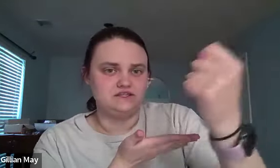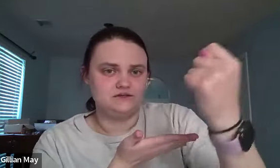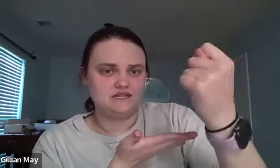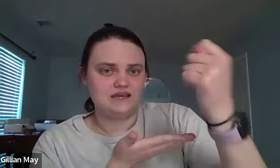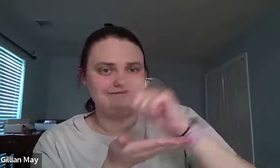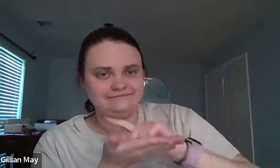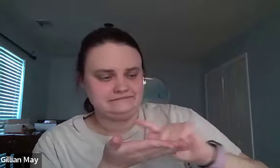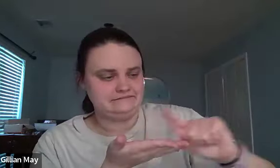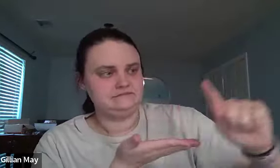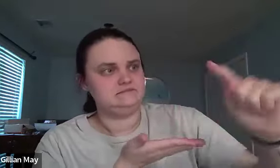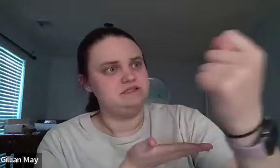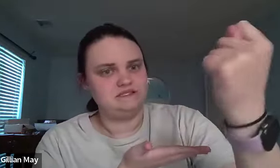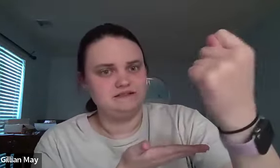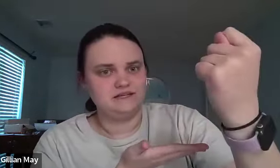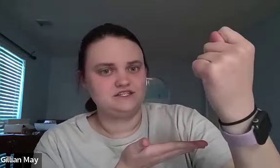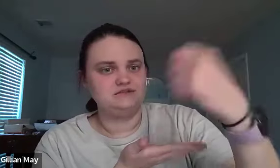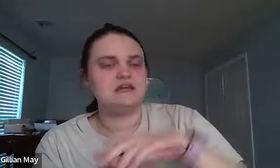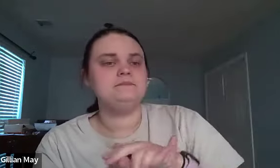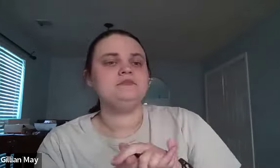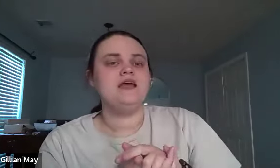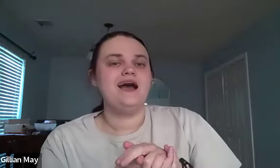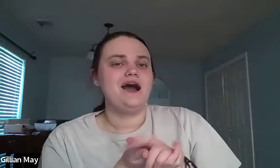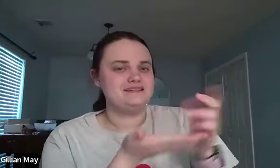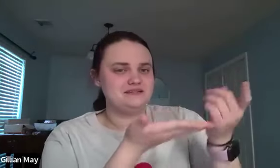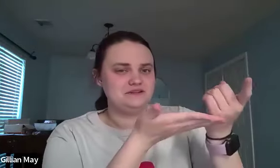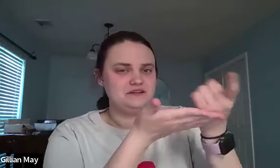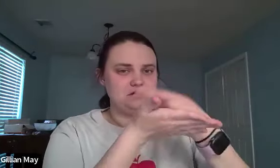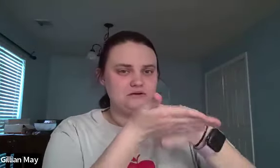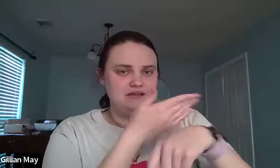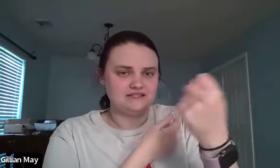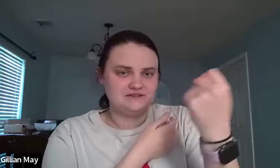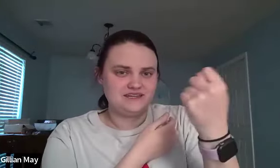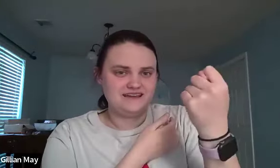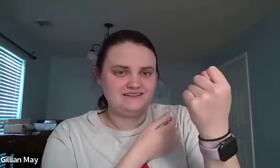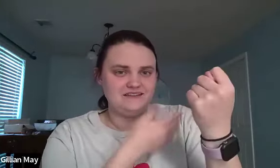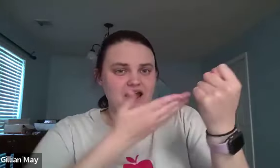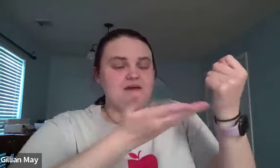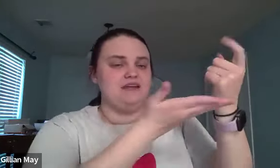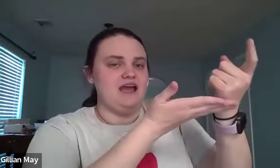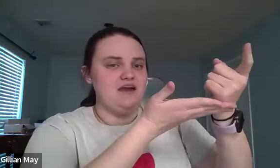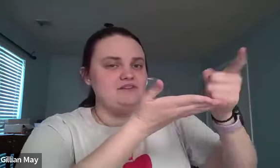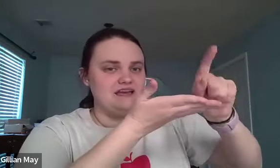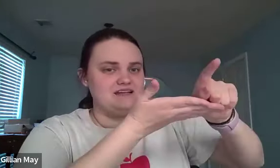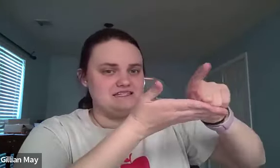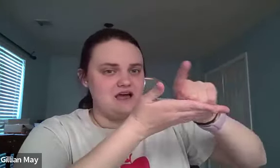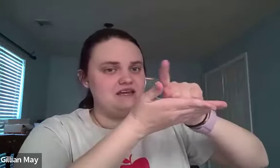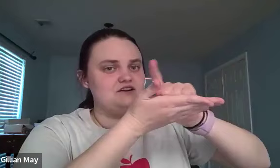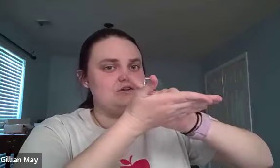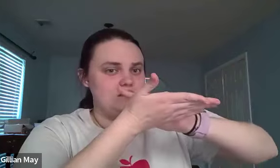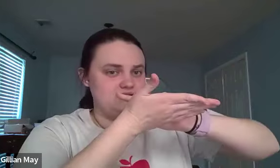then Tuesday, next Tuesday. I typically go next Tuesday. Like, I mean, I have it like I slide it